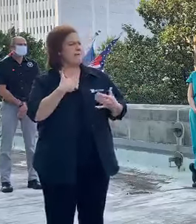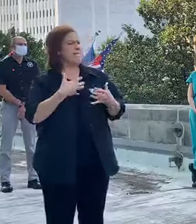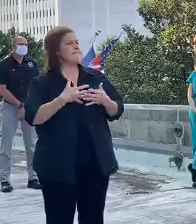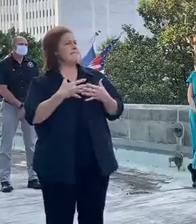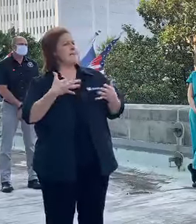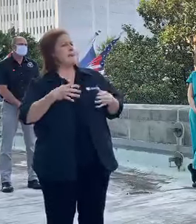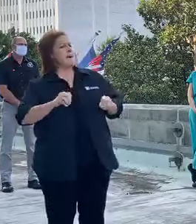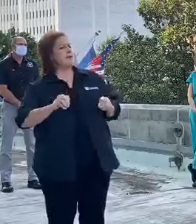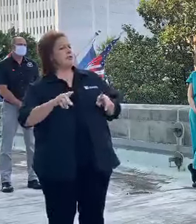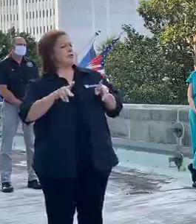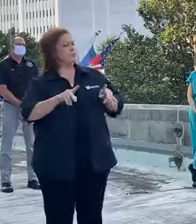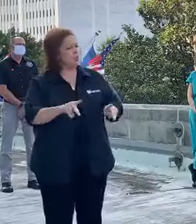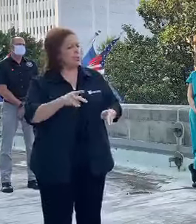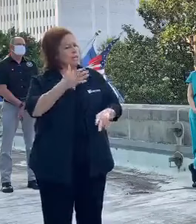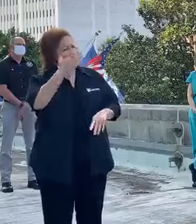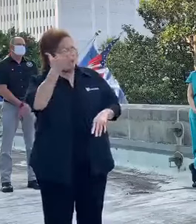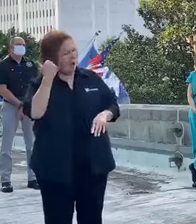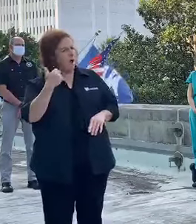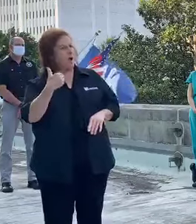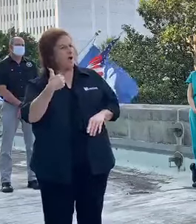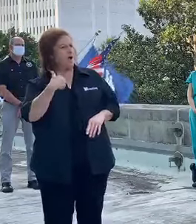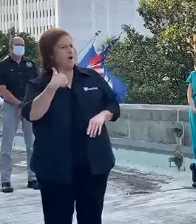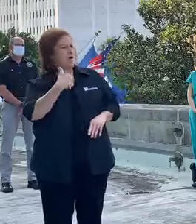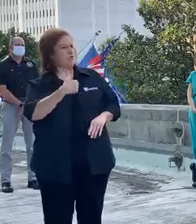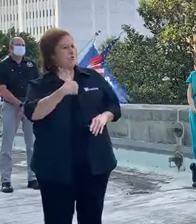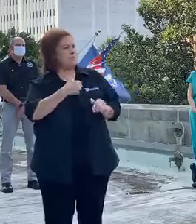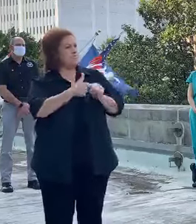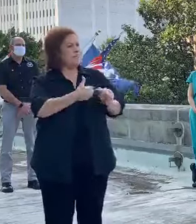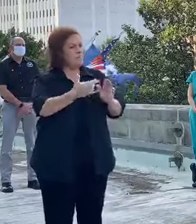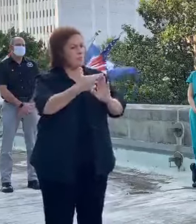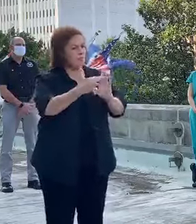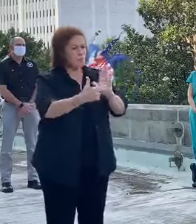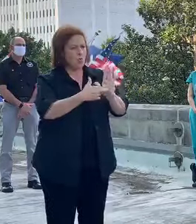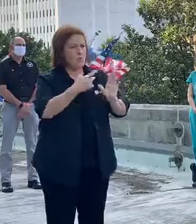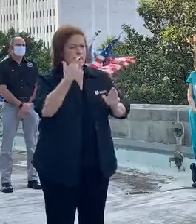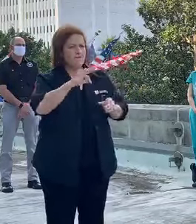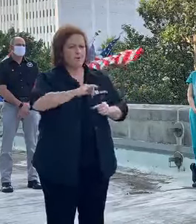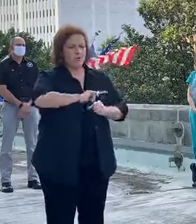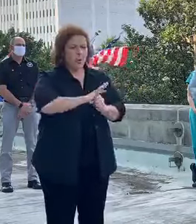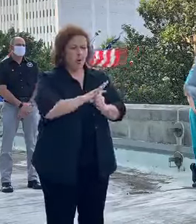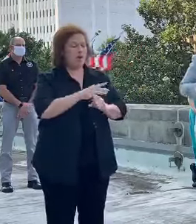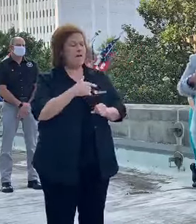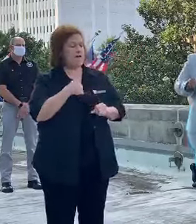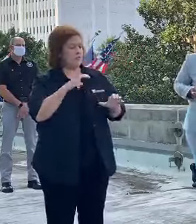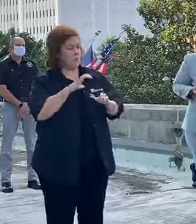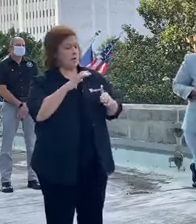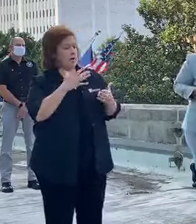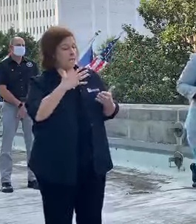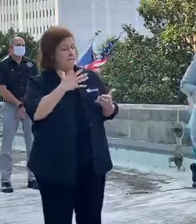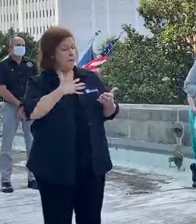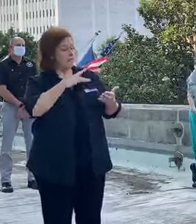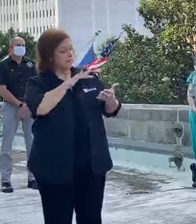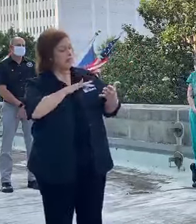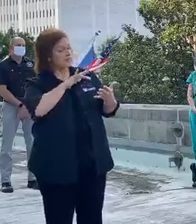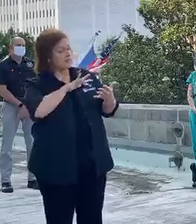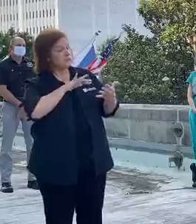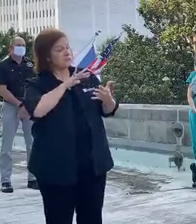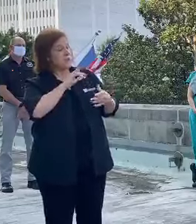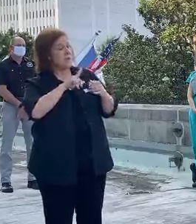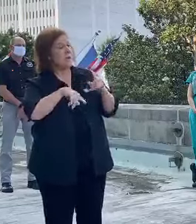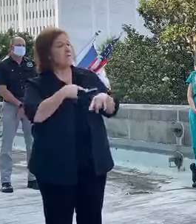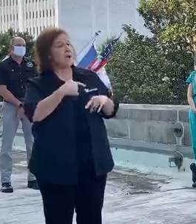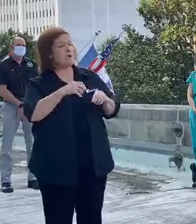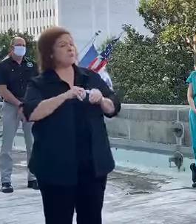because of how we've responded to COVID-19. And as I've even done my little research on pandemics, and you find